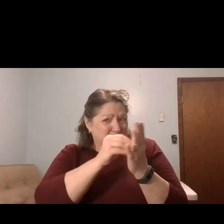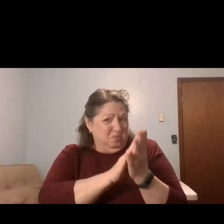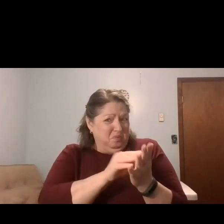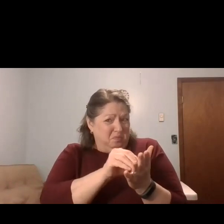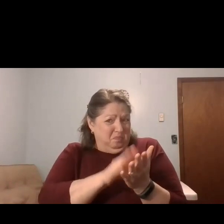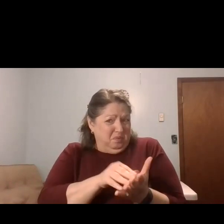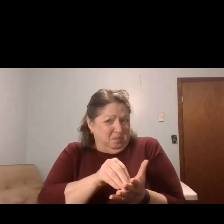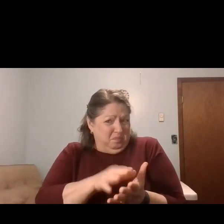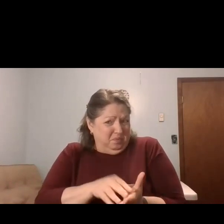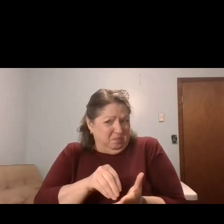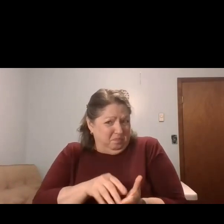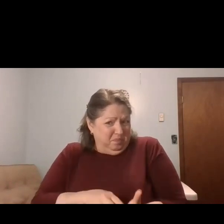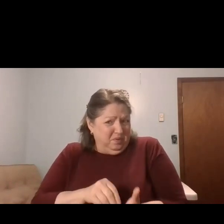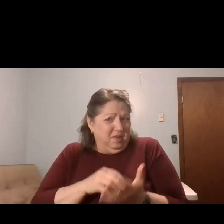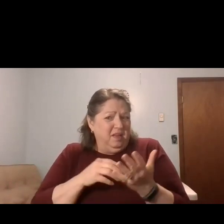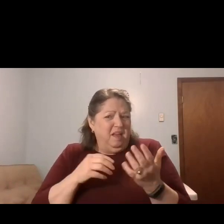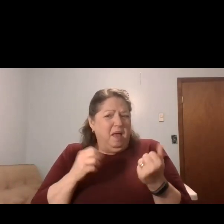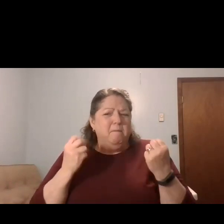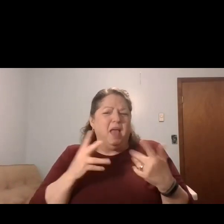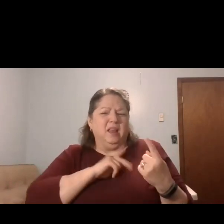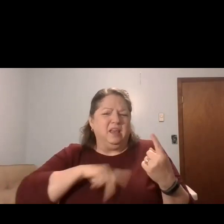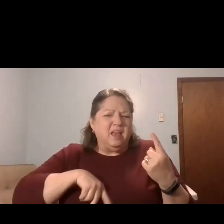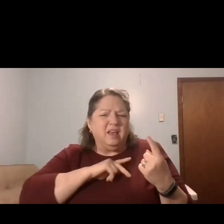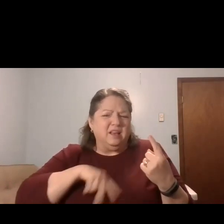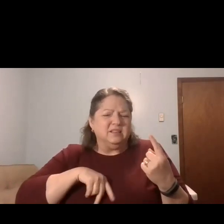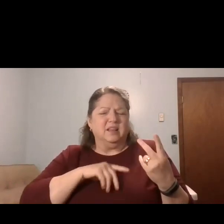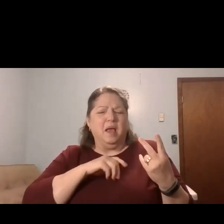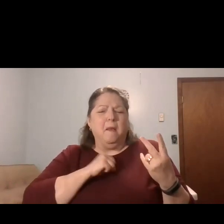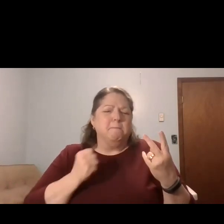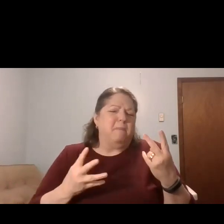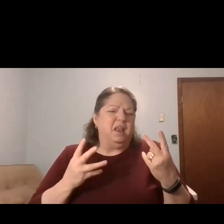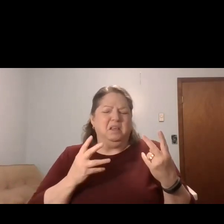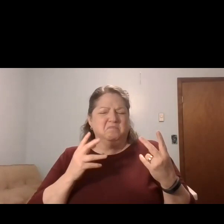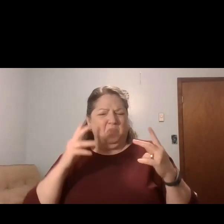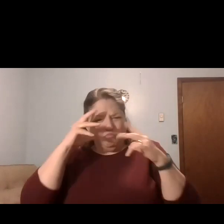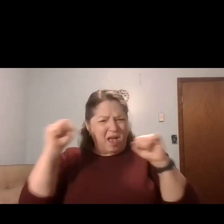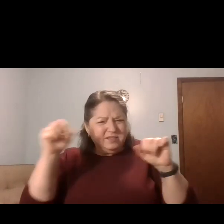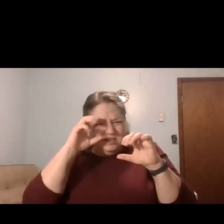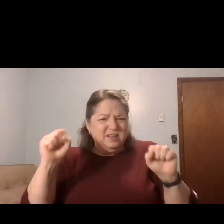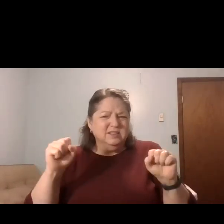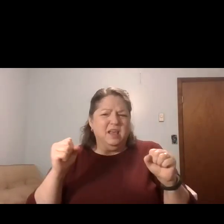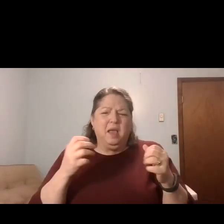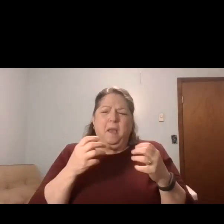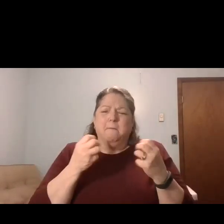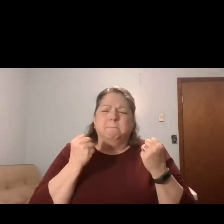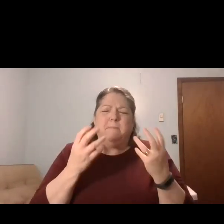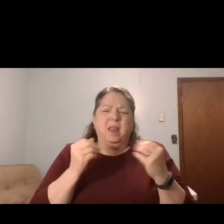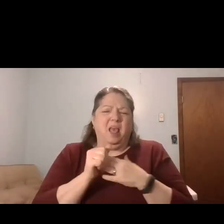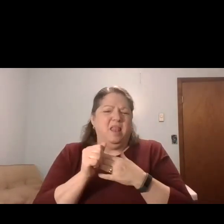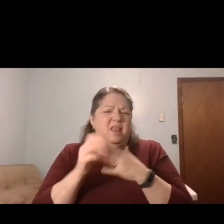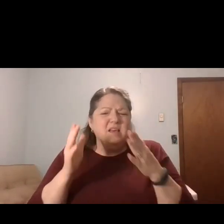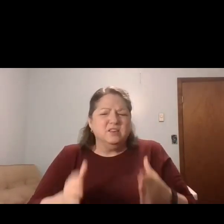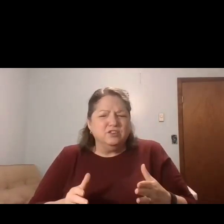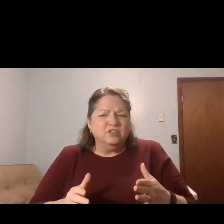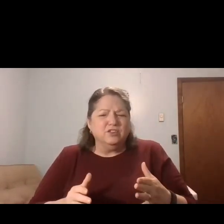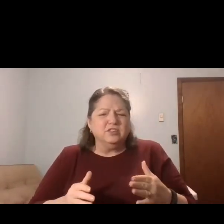before, kings and princes, tribal chiefs and presidents and dictators have sent their subjects